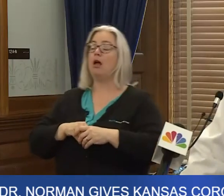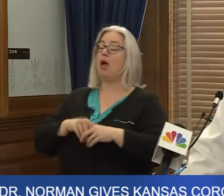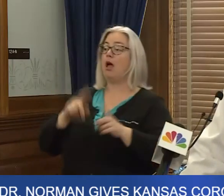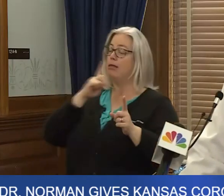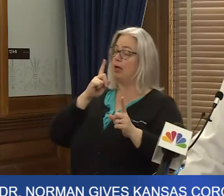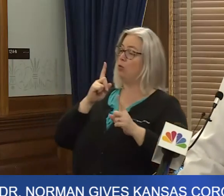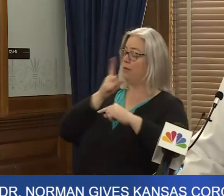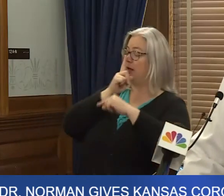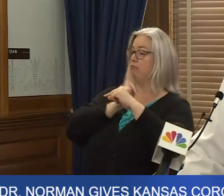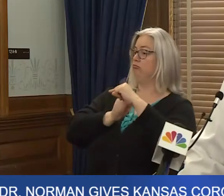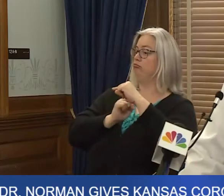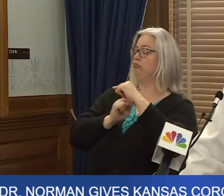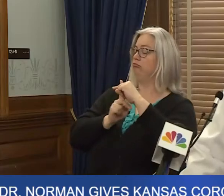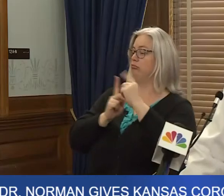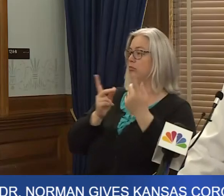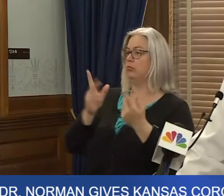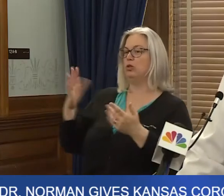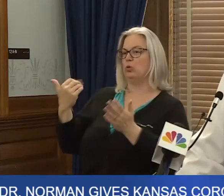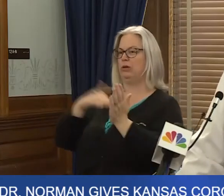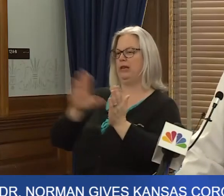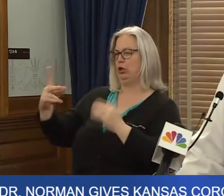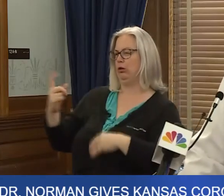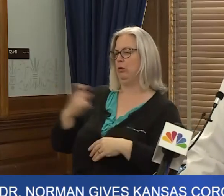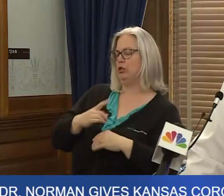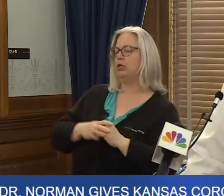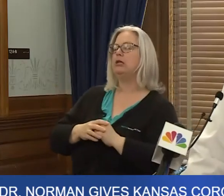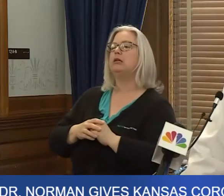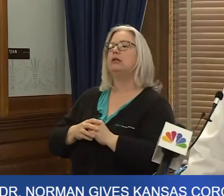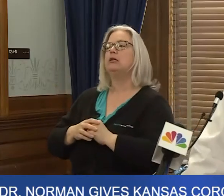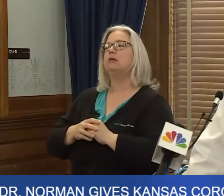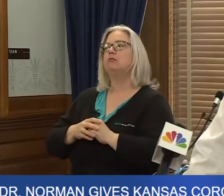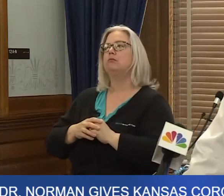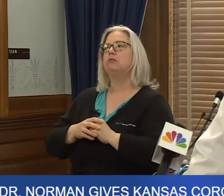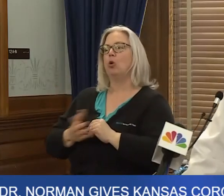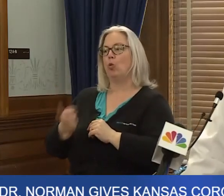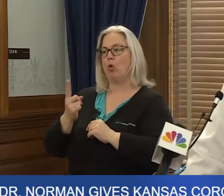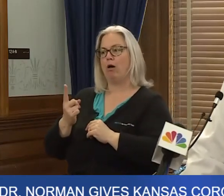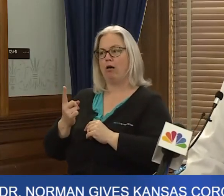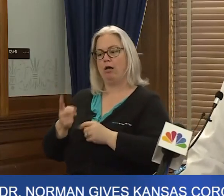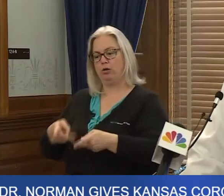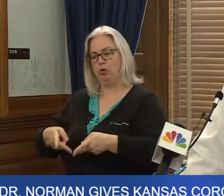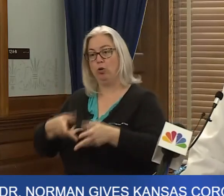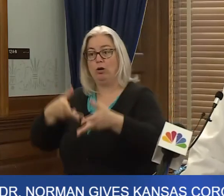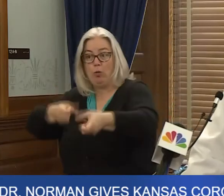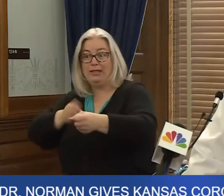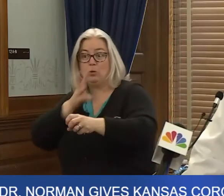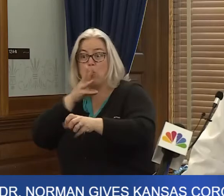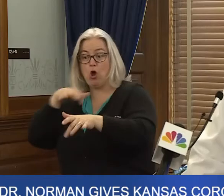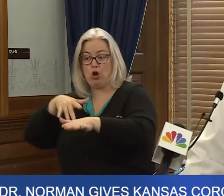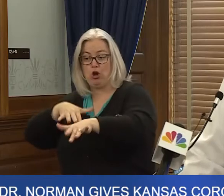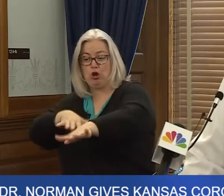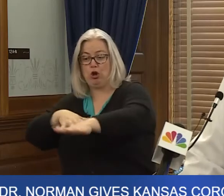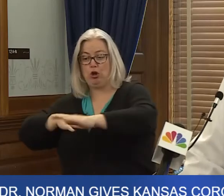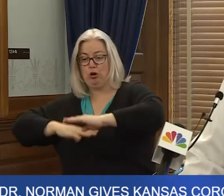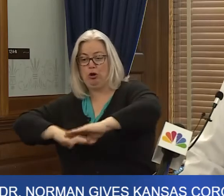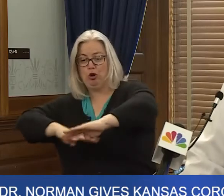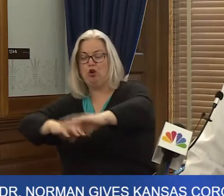actually. The question is, can one test the wastewater coming out